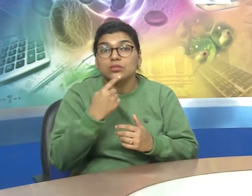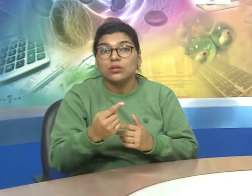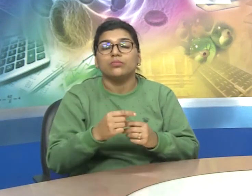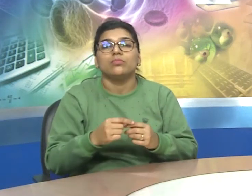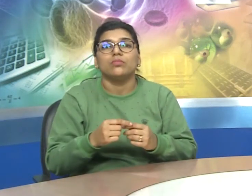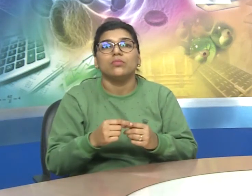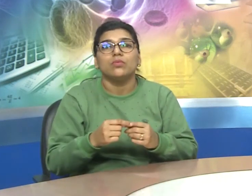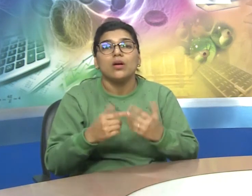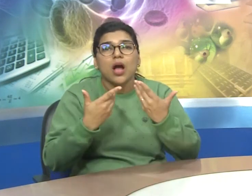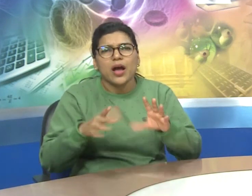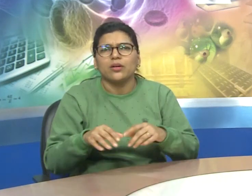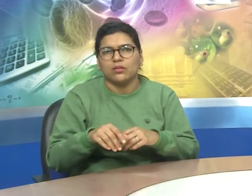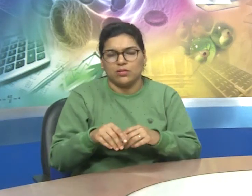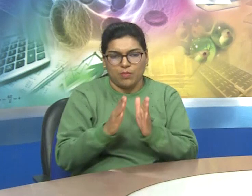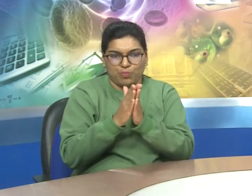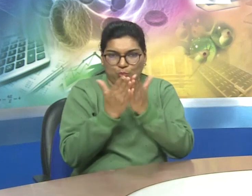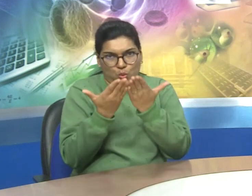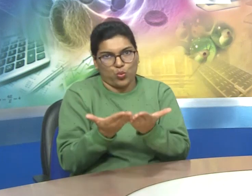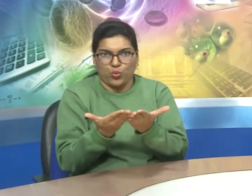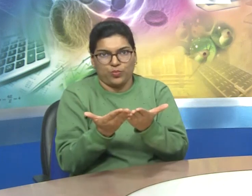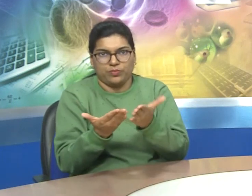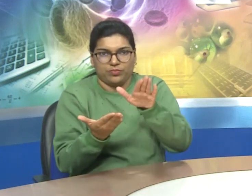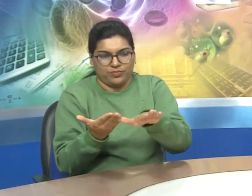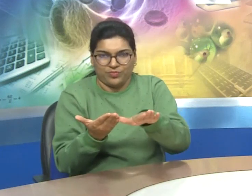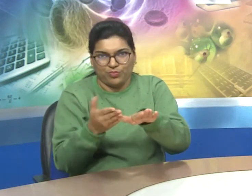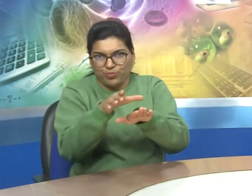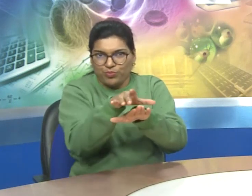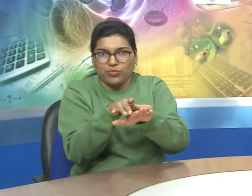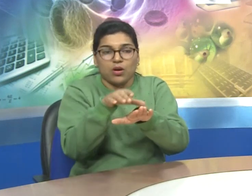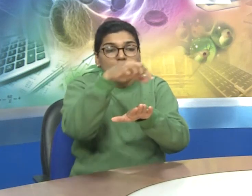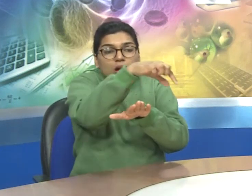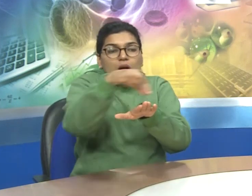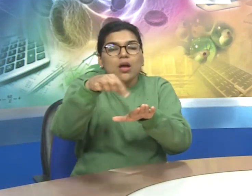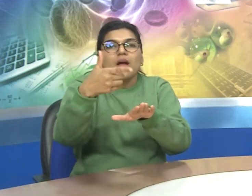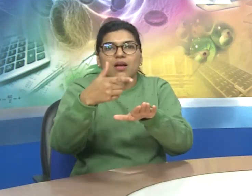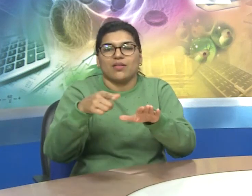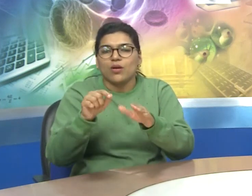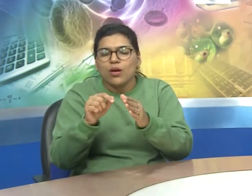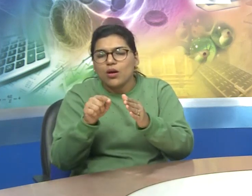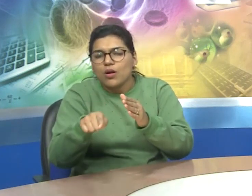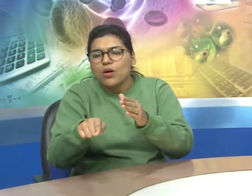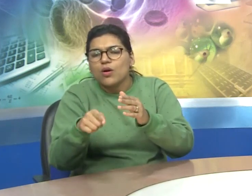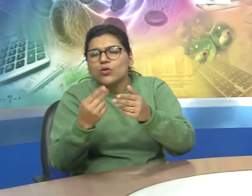on screen is a book entitled as Principles of Physics,